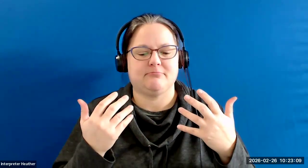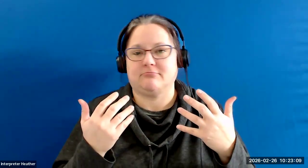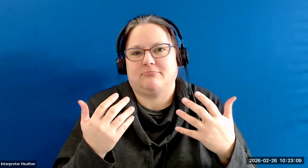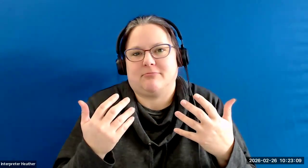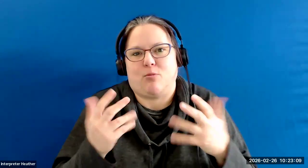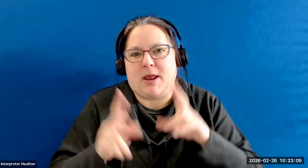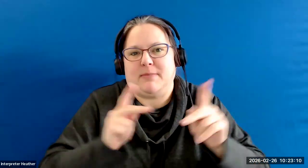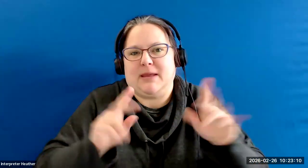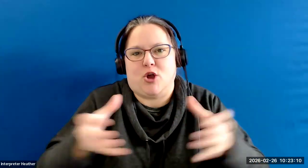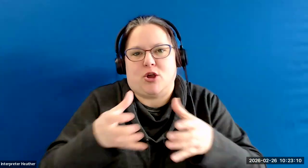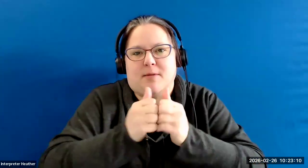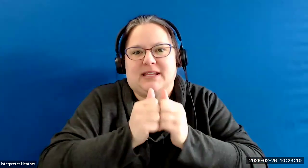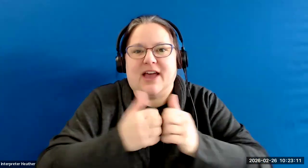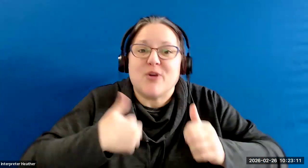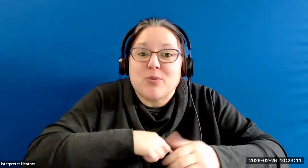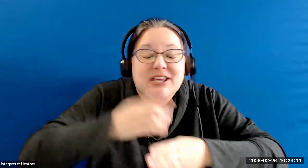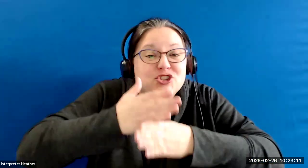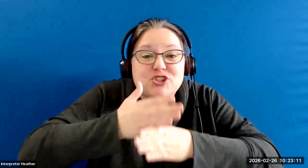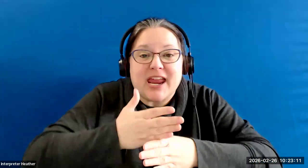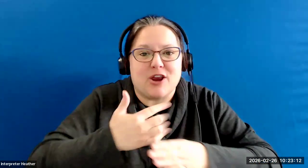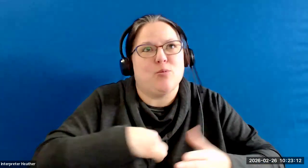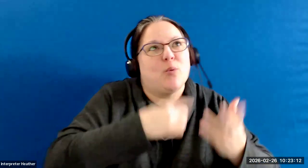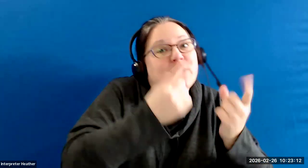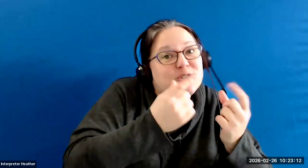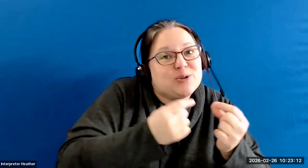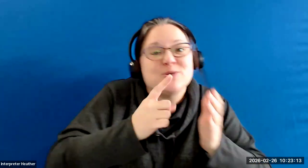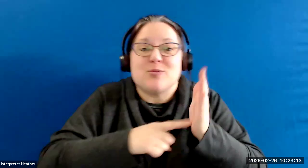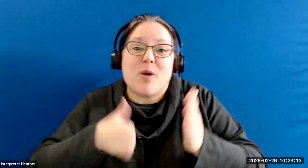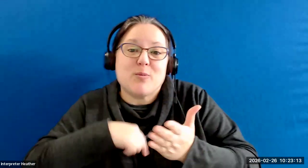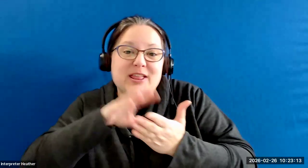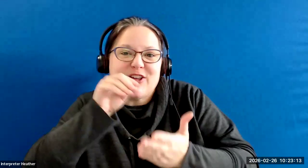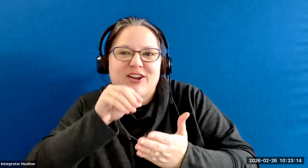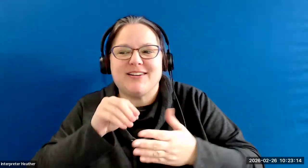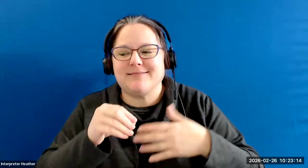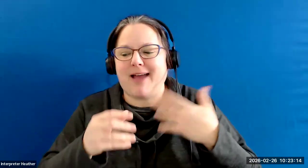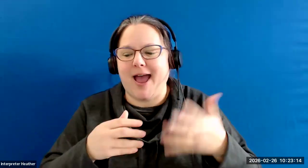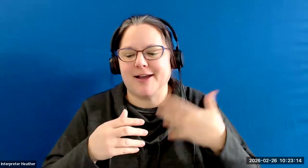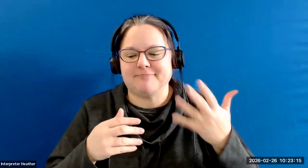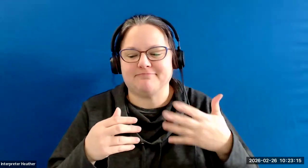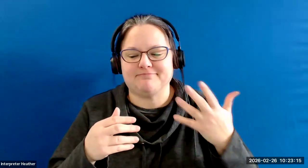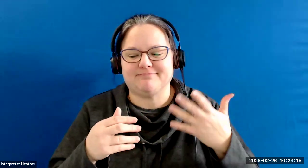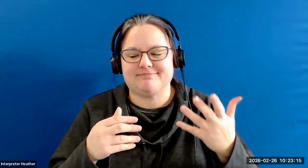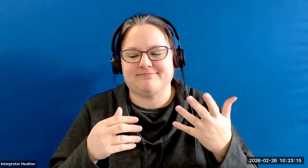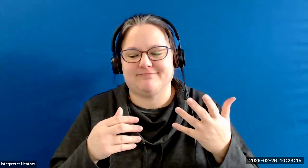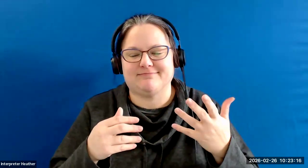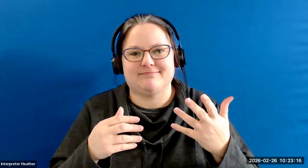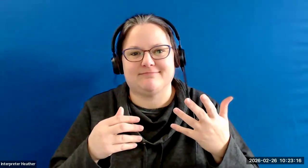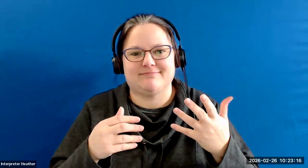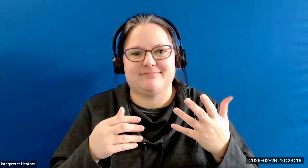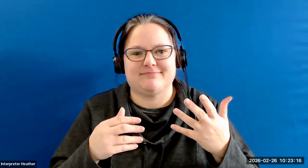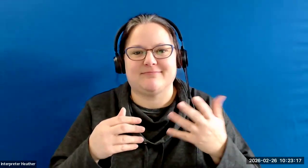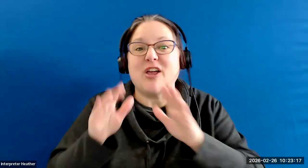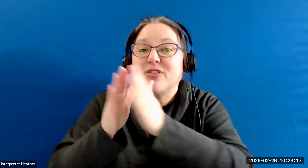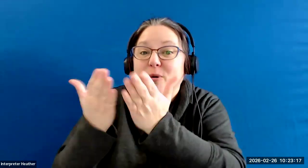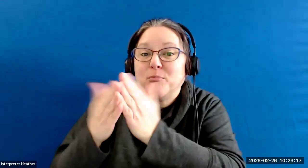sharing, whatever it is we know how to do, whatever it is we've learned, the um, the great book we just read